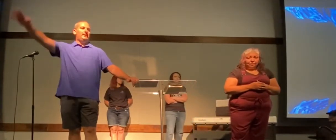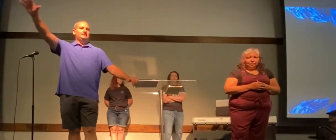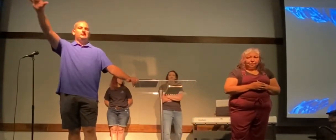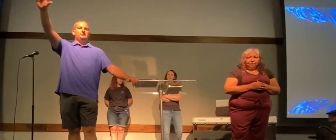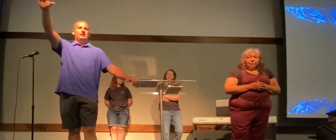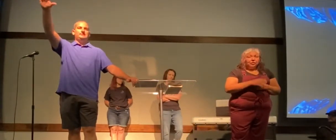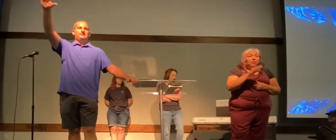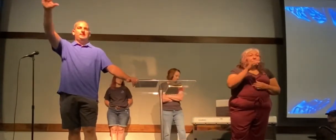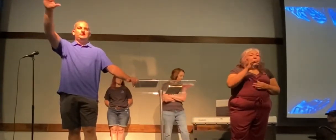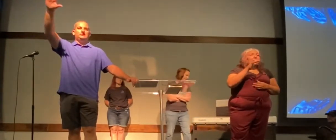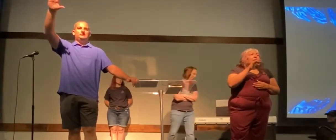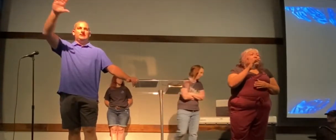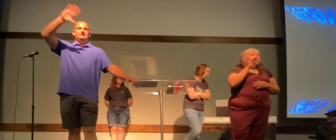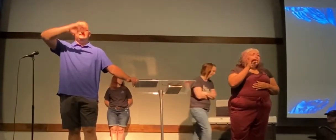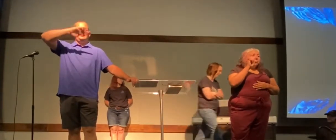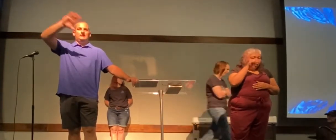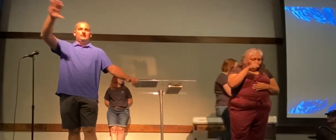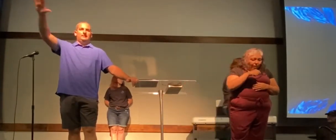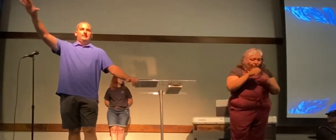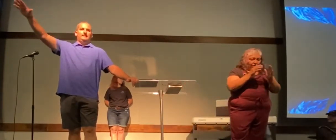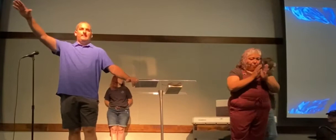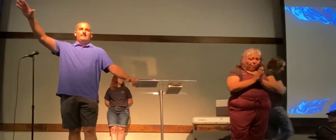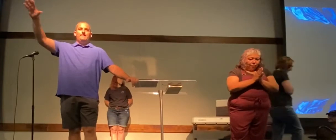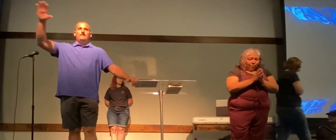Let's bow our heads, close your eyes. Everybody just close your eyes.